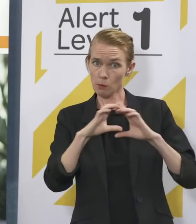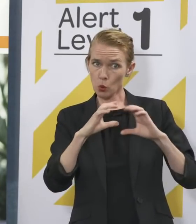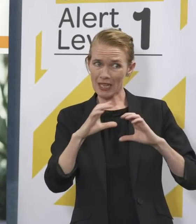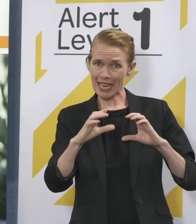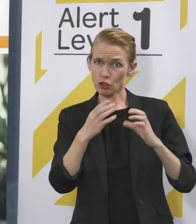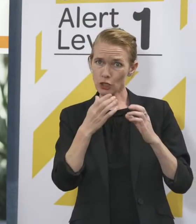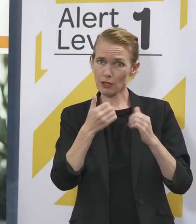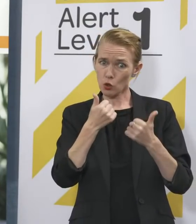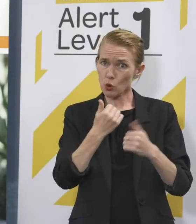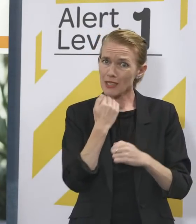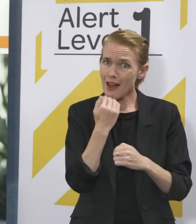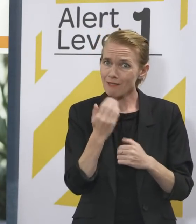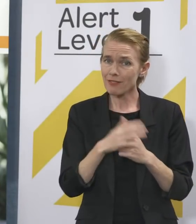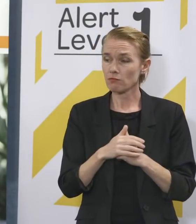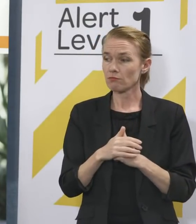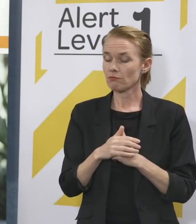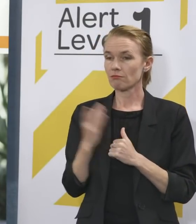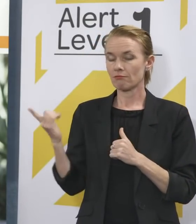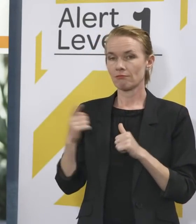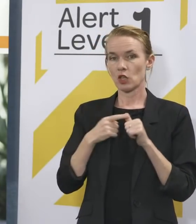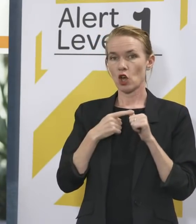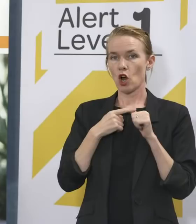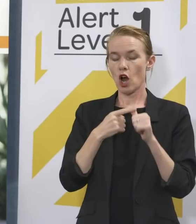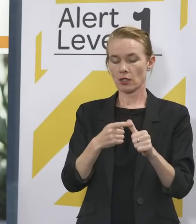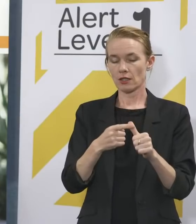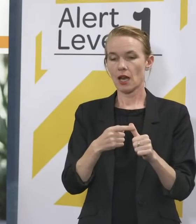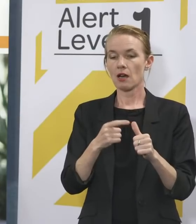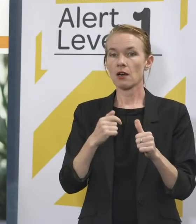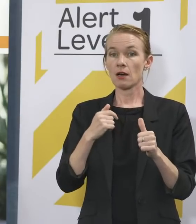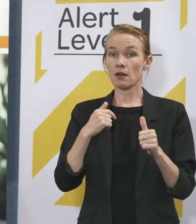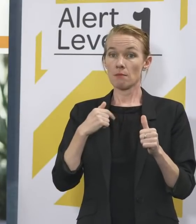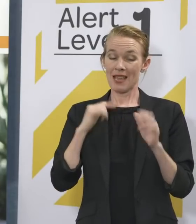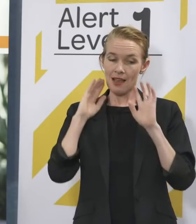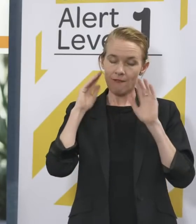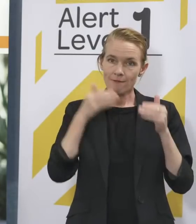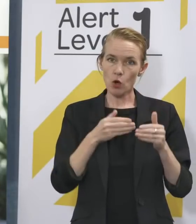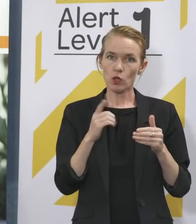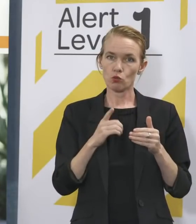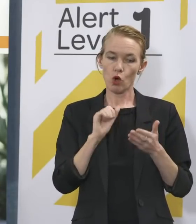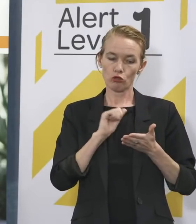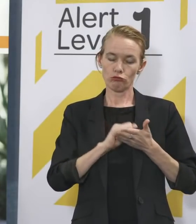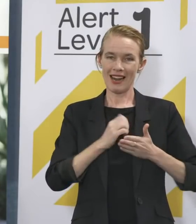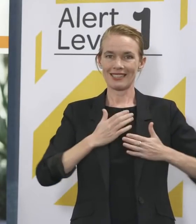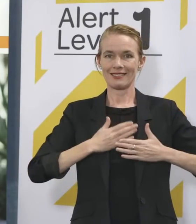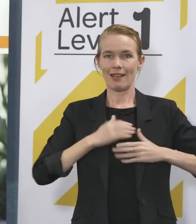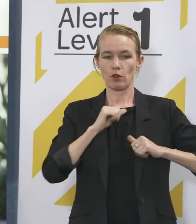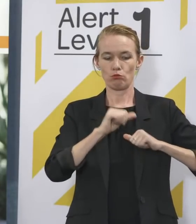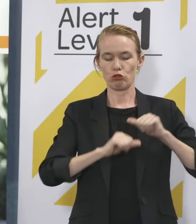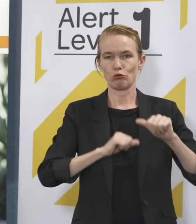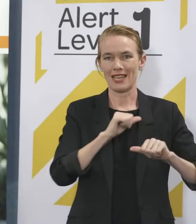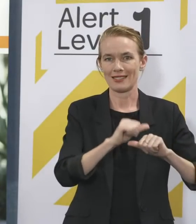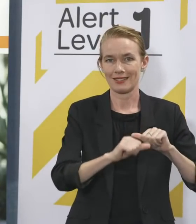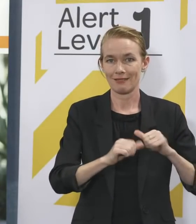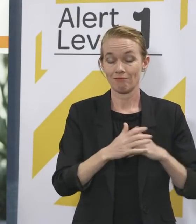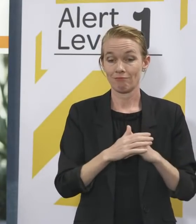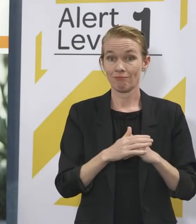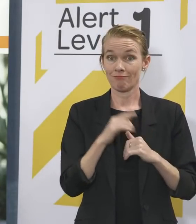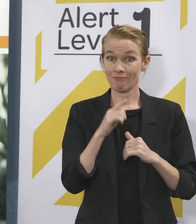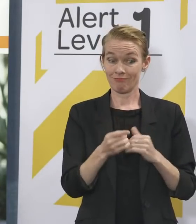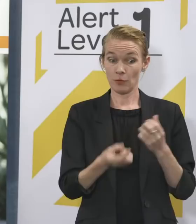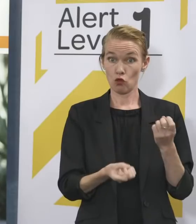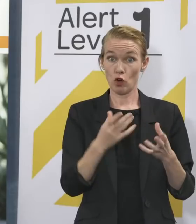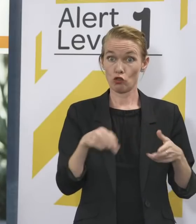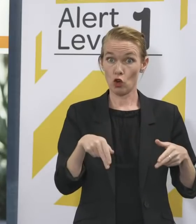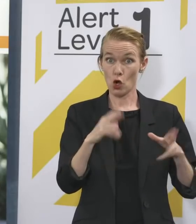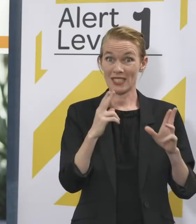confident in is that the right protocols were followed to keep everyone safe. Recognising that this facility was only stood up on Saturday. It's